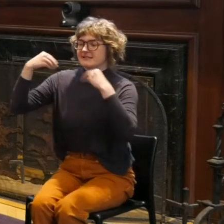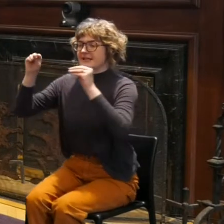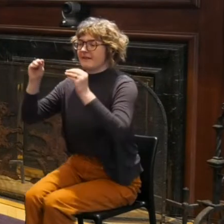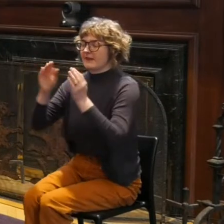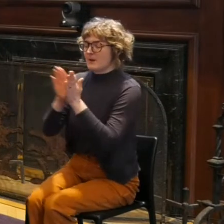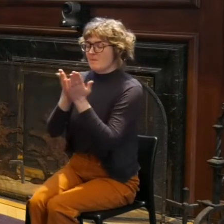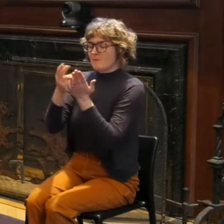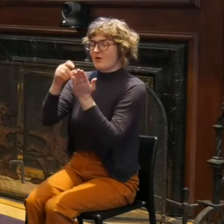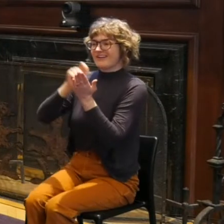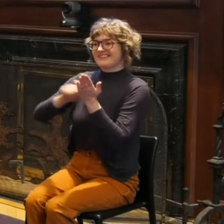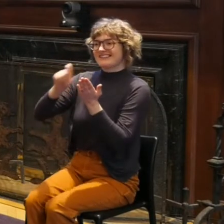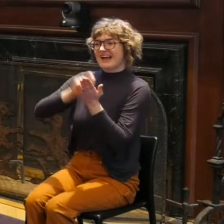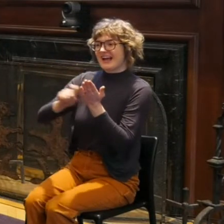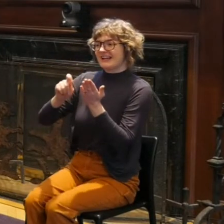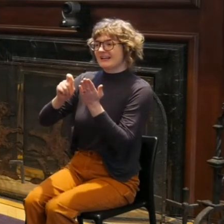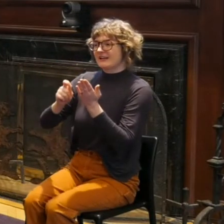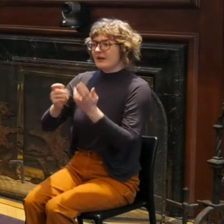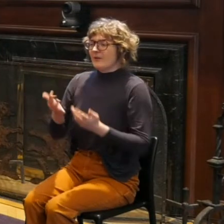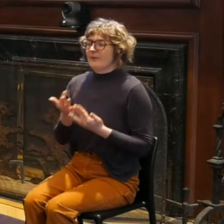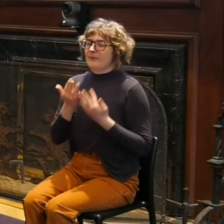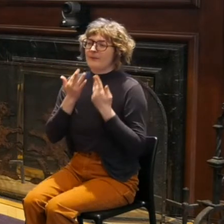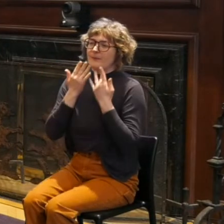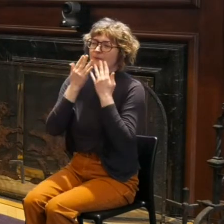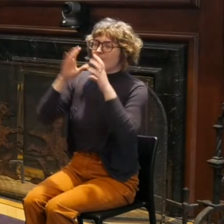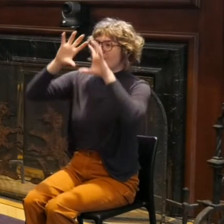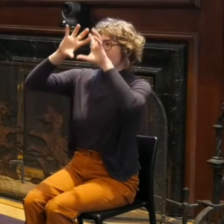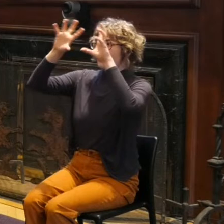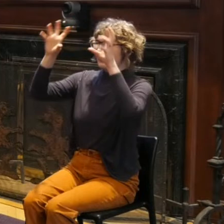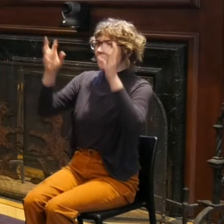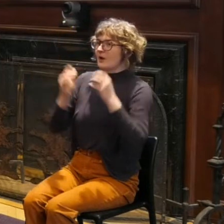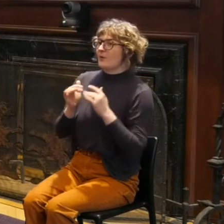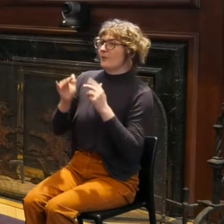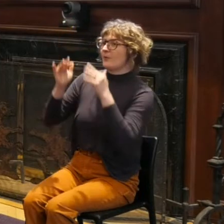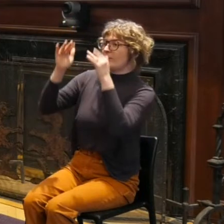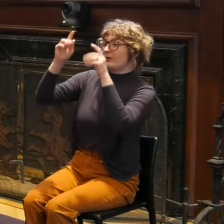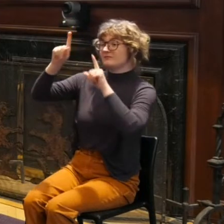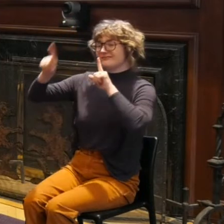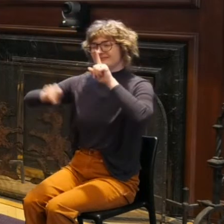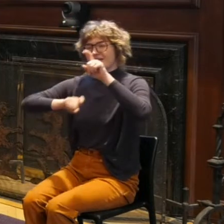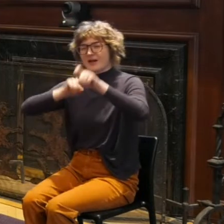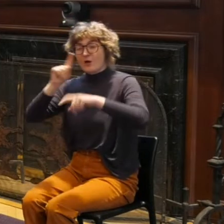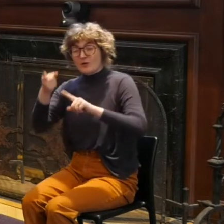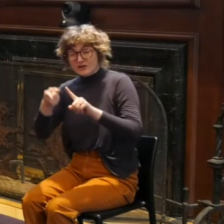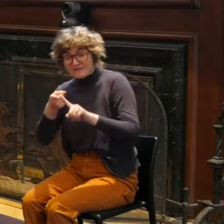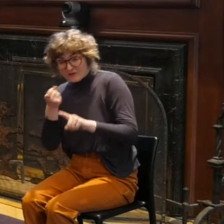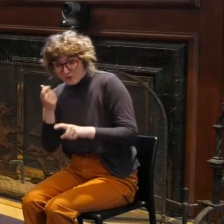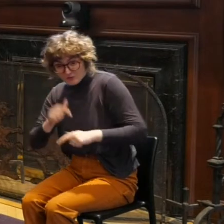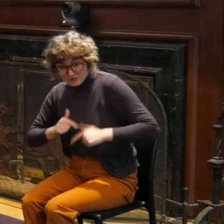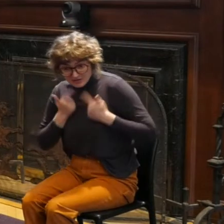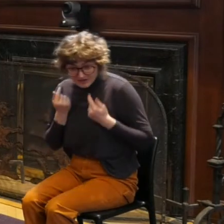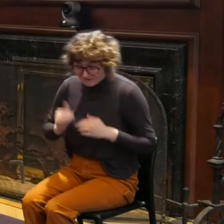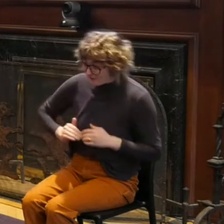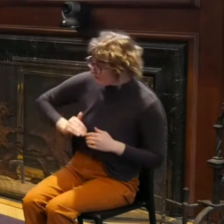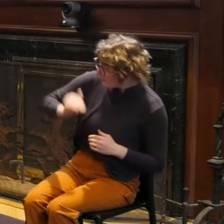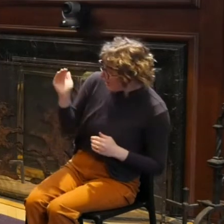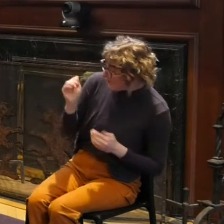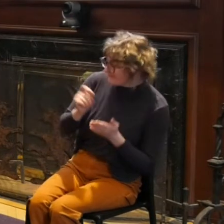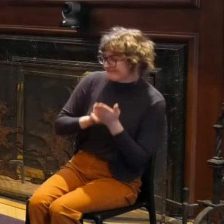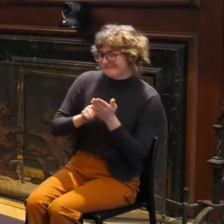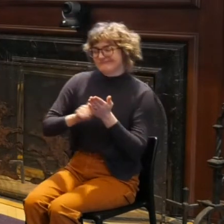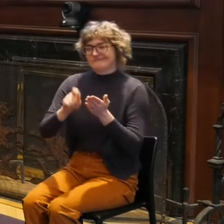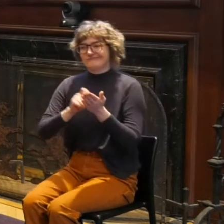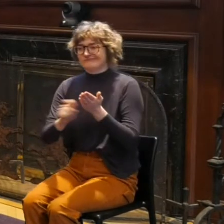signing, spice rising in clouds as she asks each one where they are from, inscribes a beloved